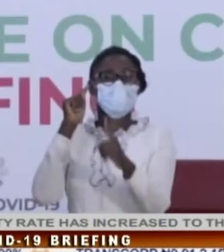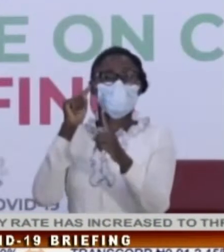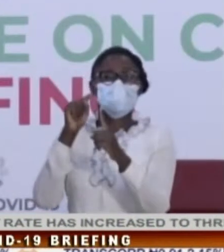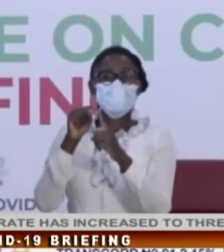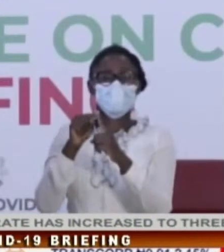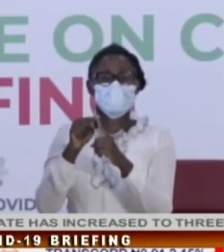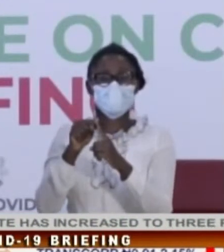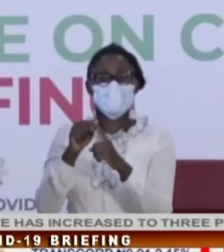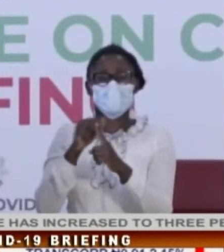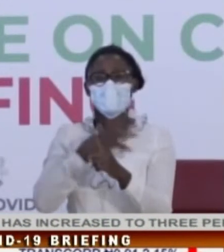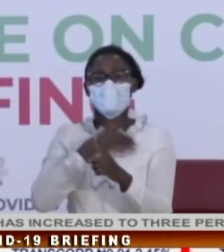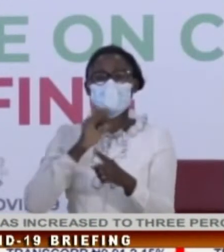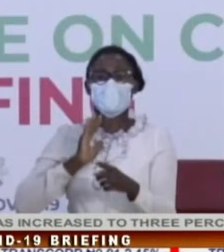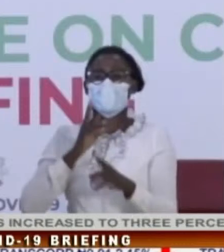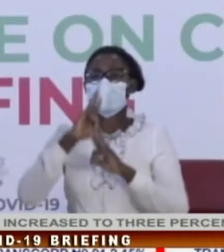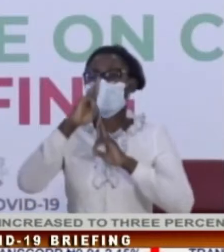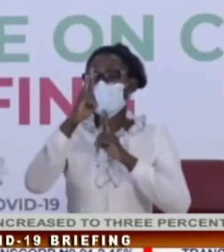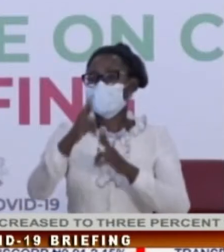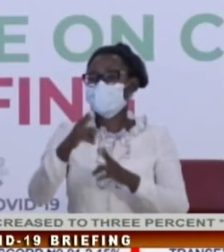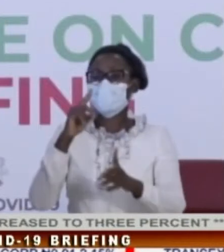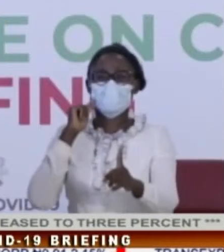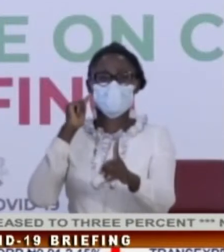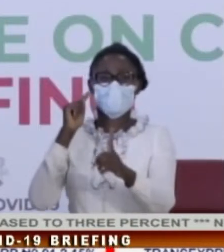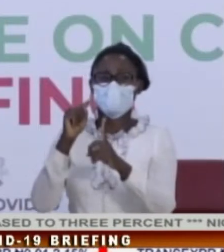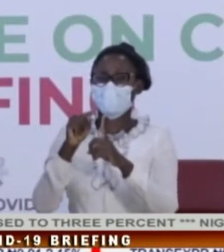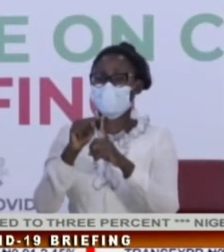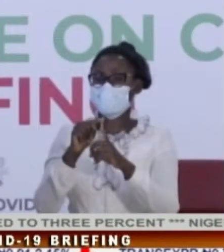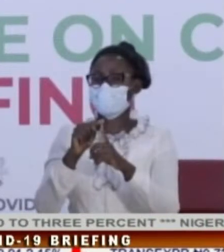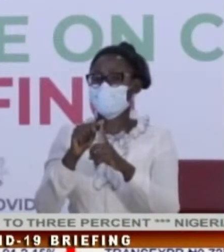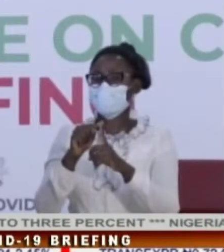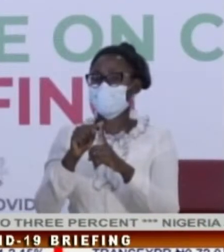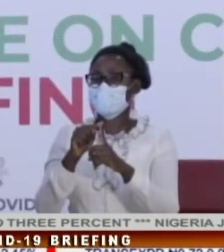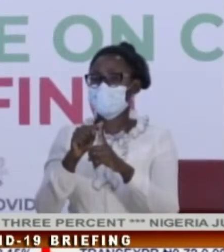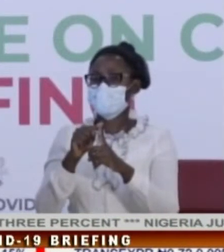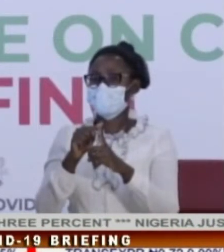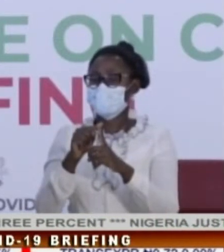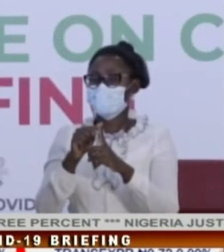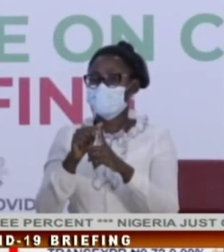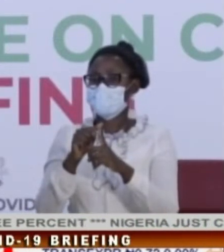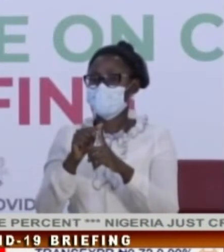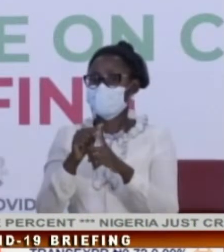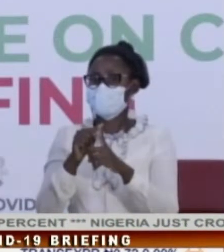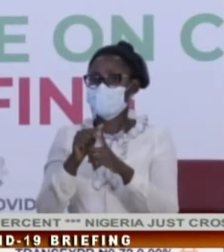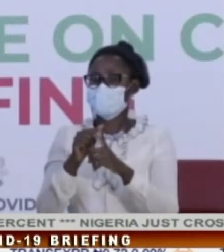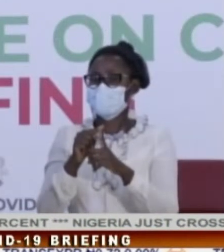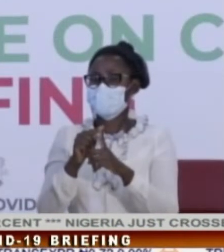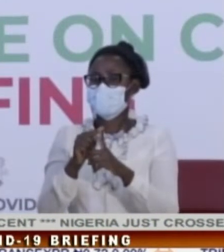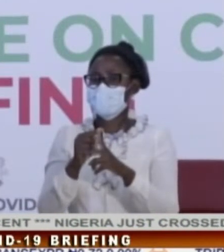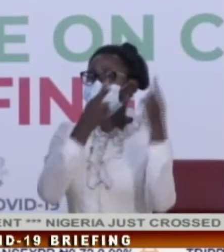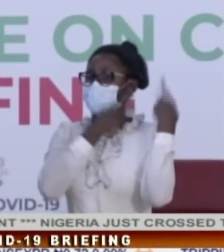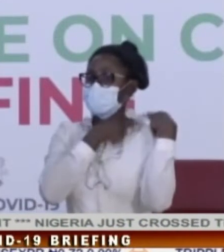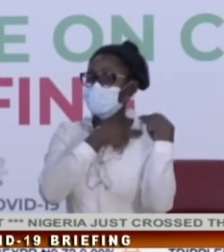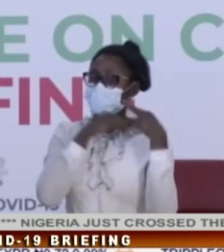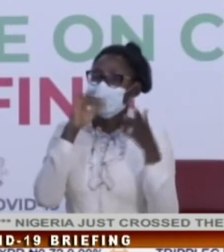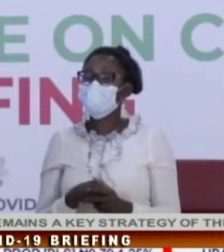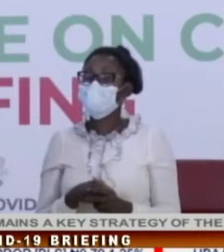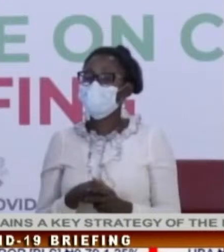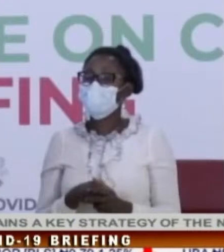our response towards demands that have been placed on us to do one thing or the